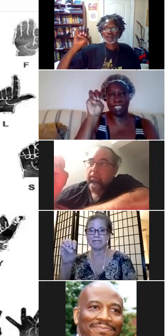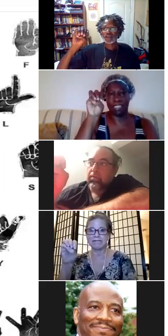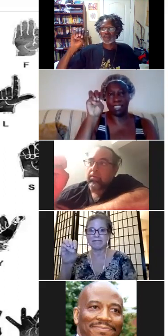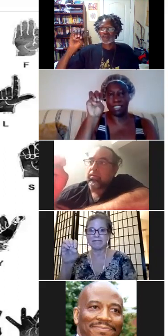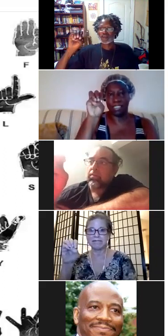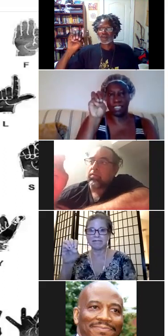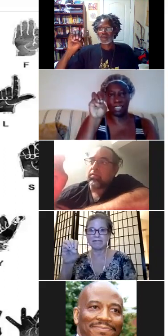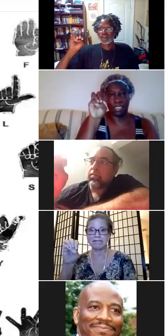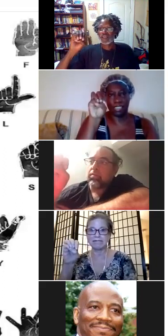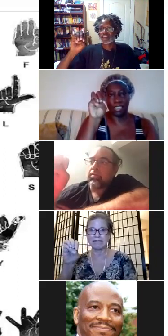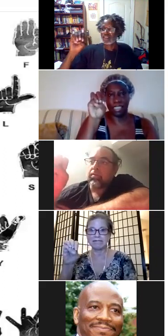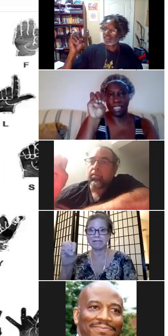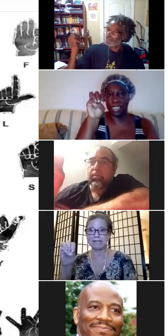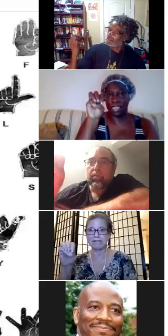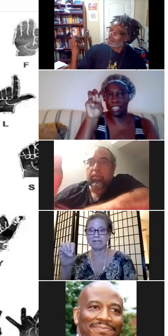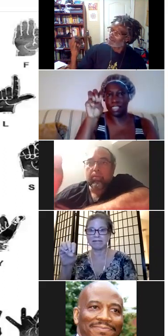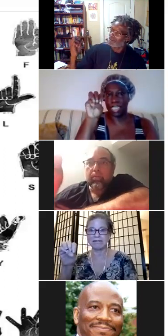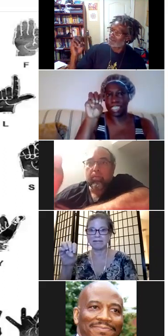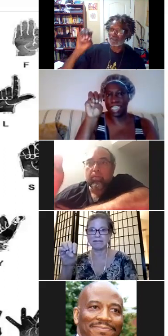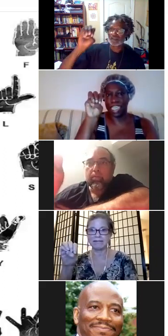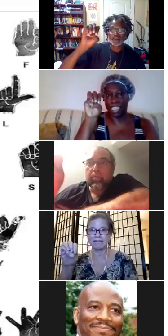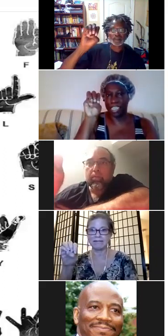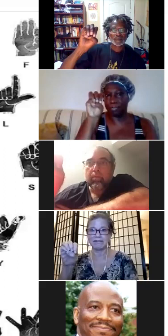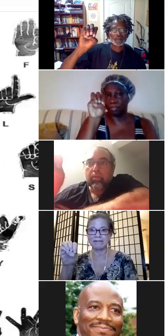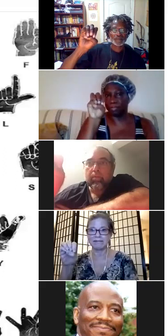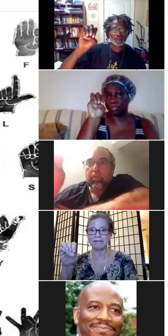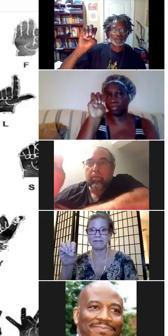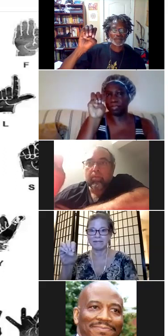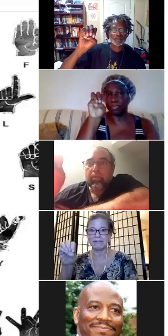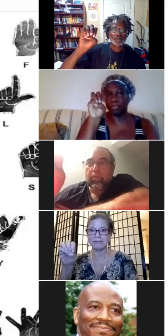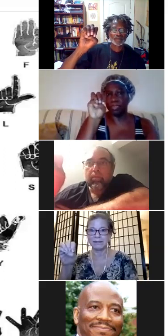Okay. That's E. So that's E.